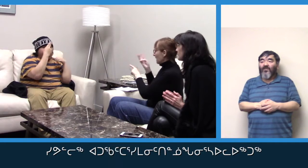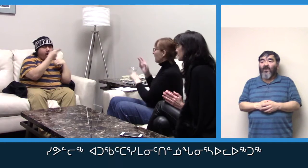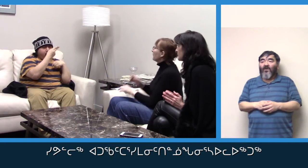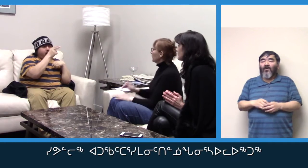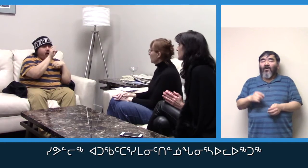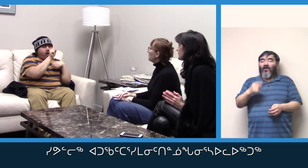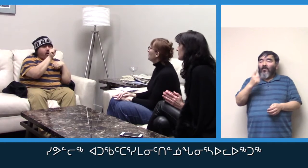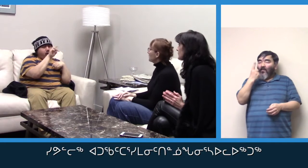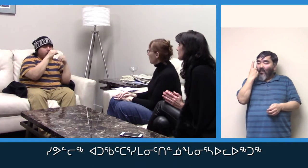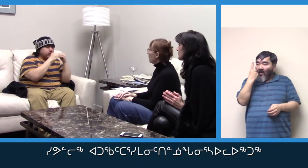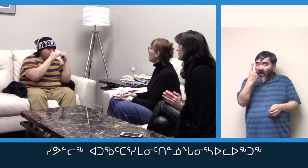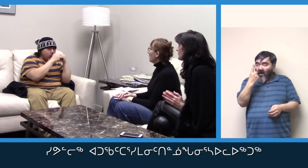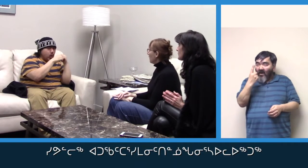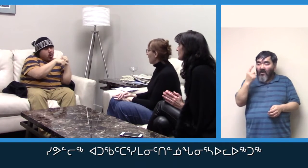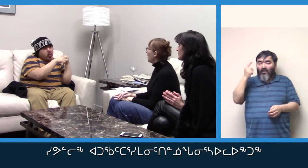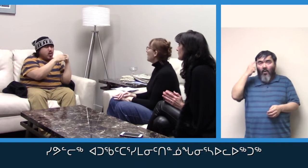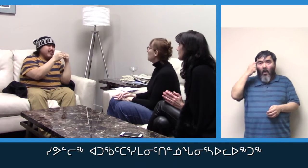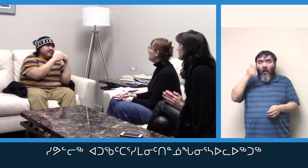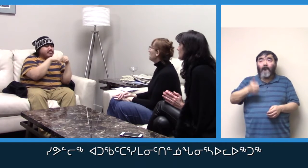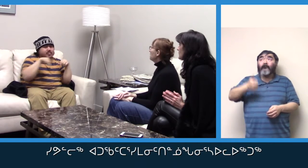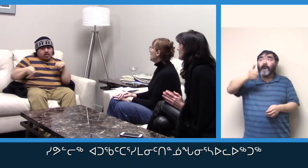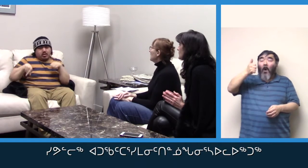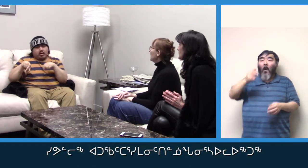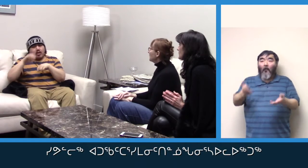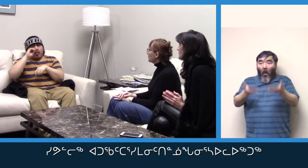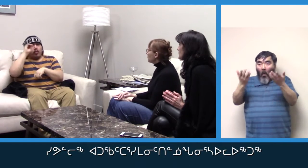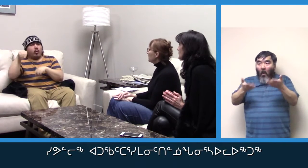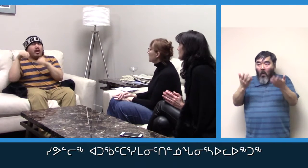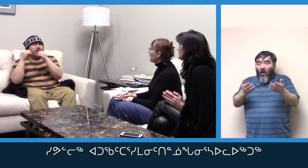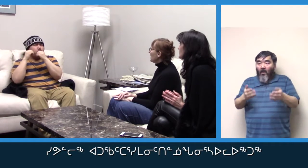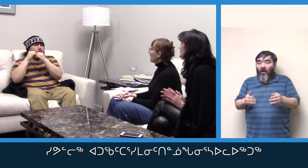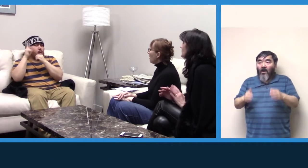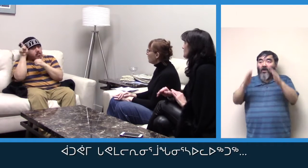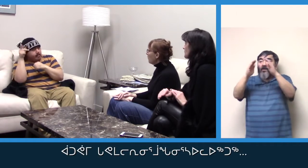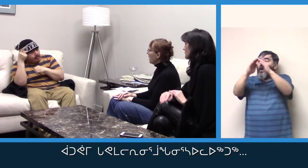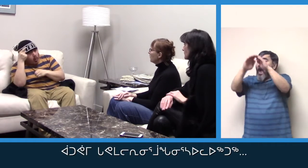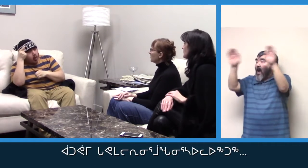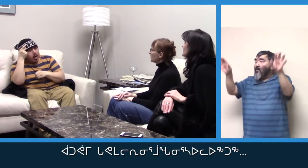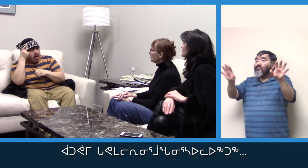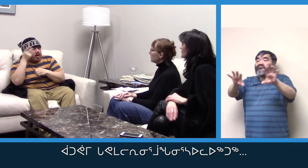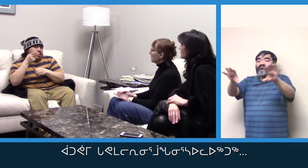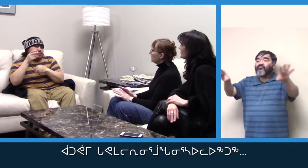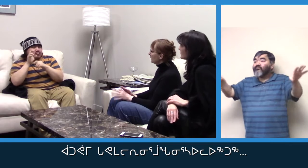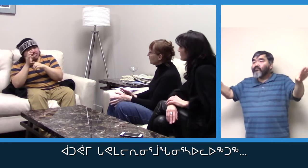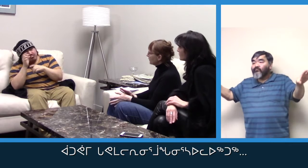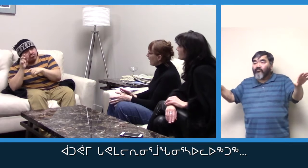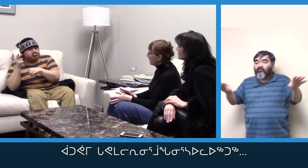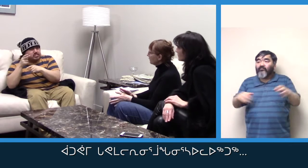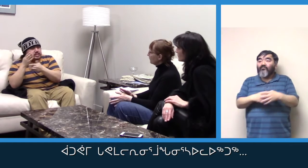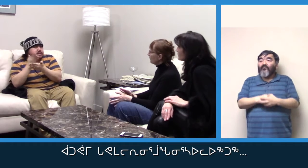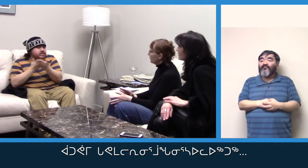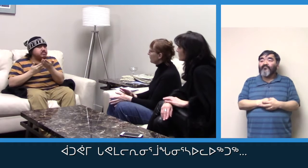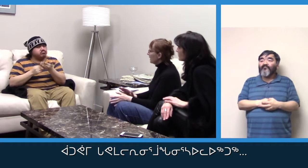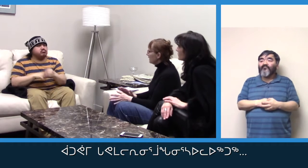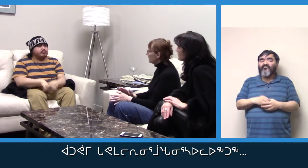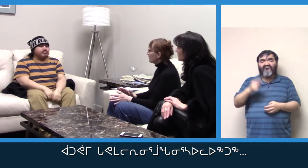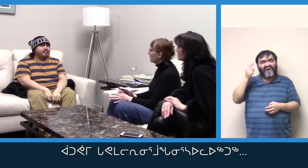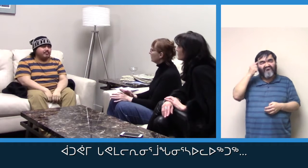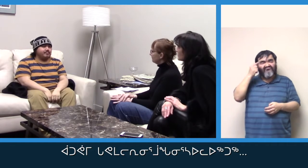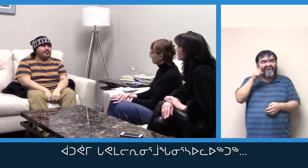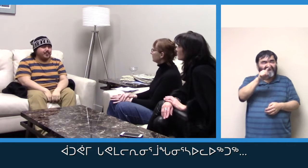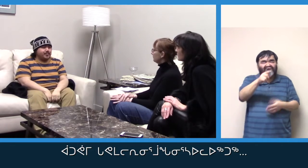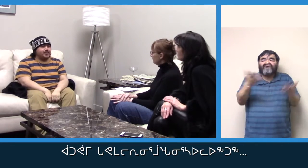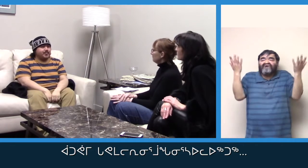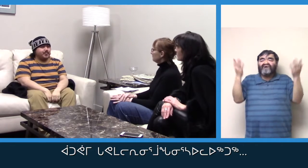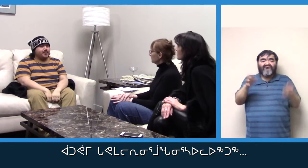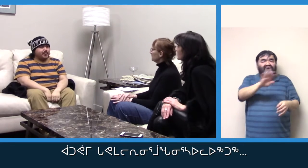Yeah. The first one was more history and the like. Ottawa was the political side of things.